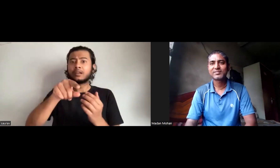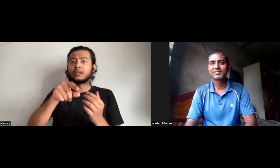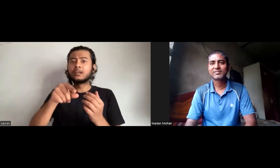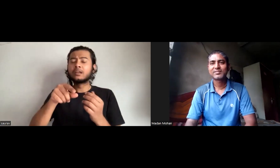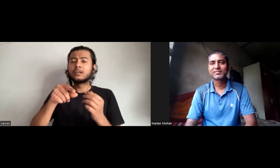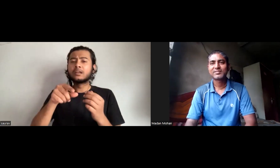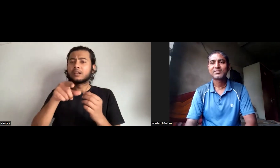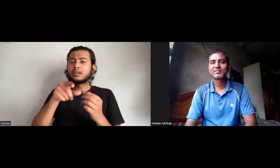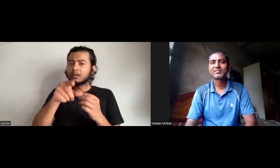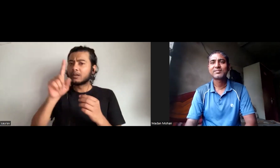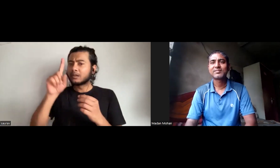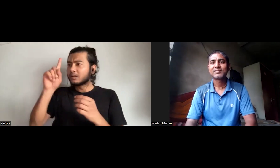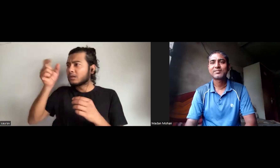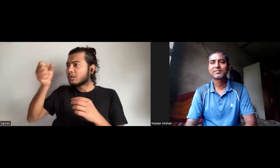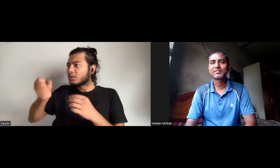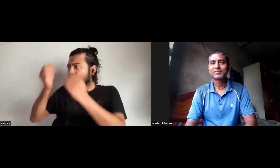a diksha or not. Yeah.